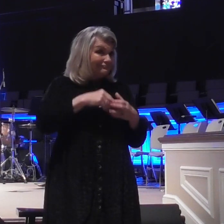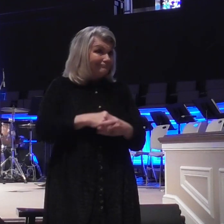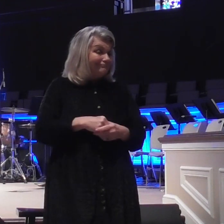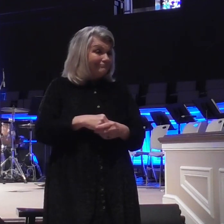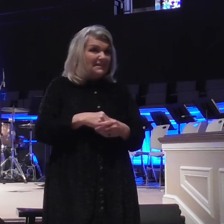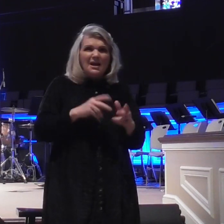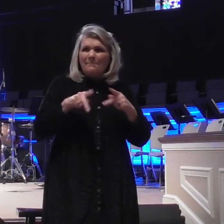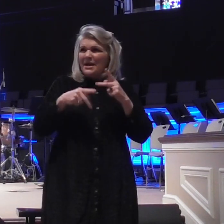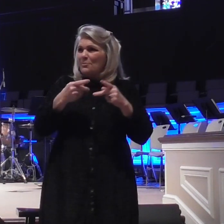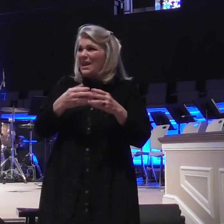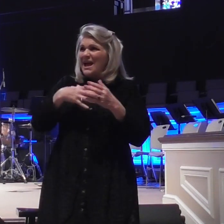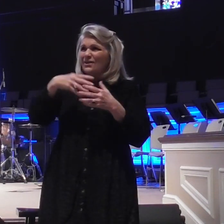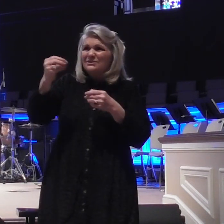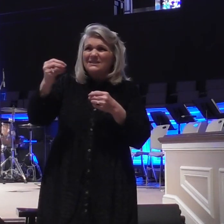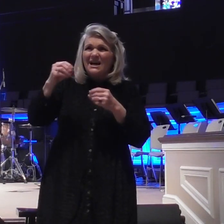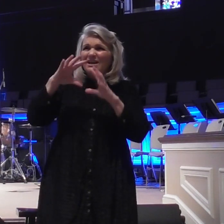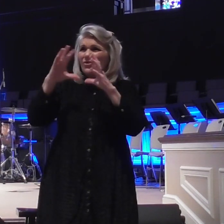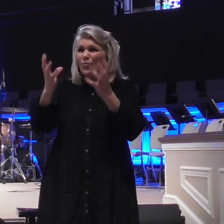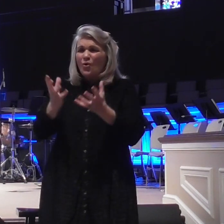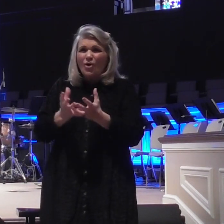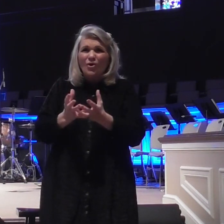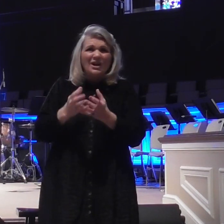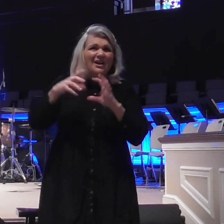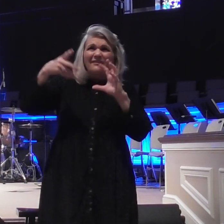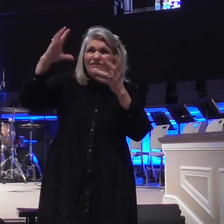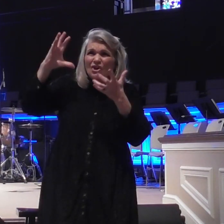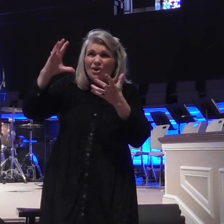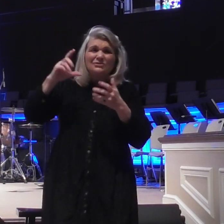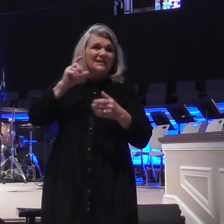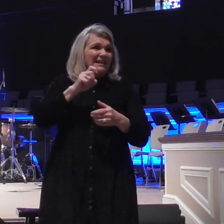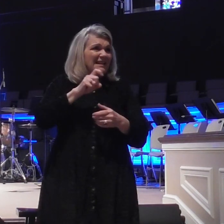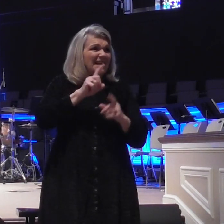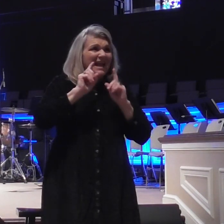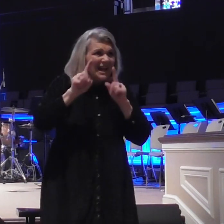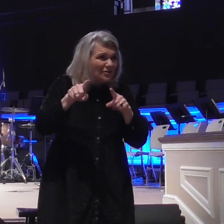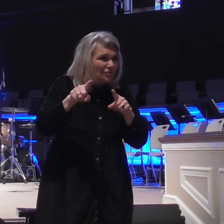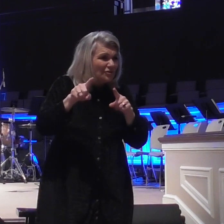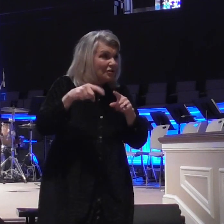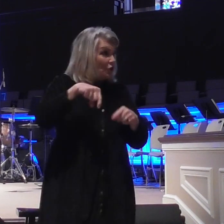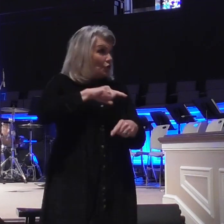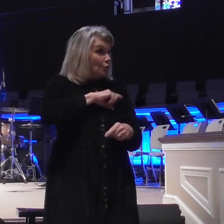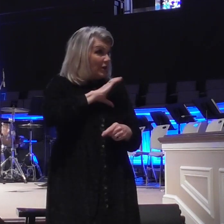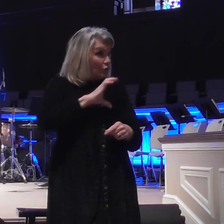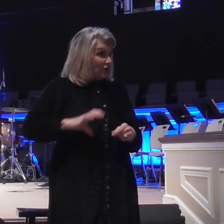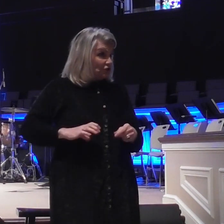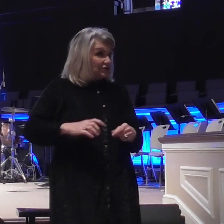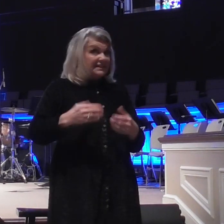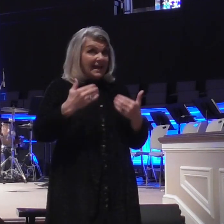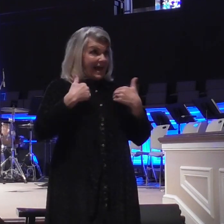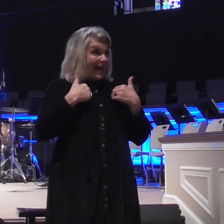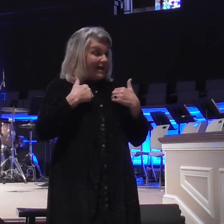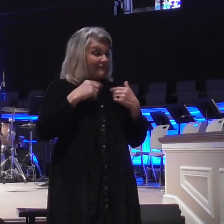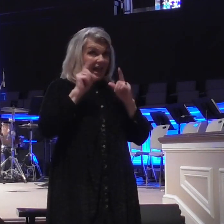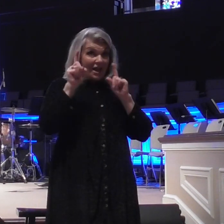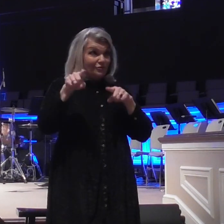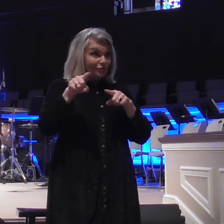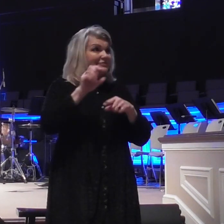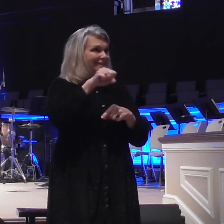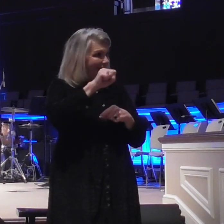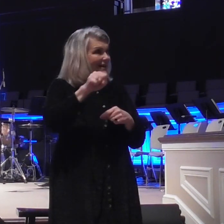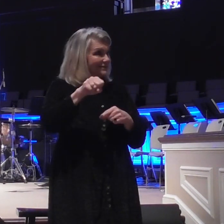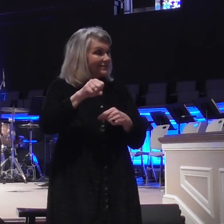they're confused and they have no hope and they need the answers. Christians, do we have the answer? Yes, we do. And we need to be able to articulate